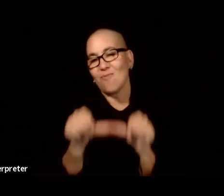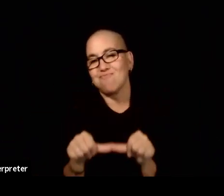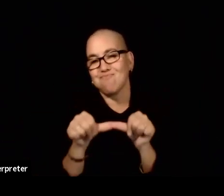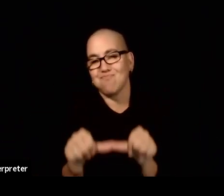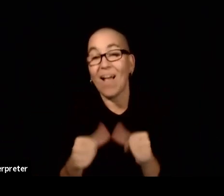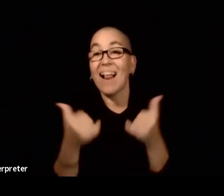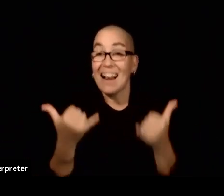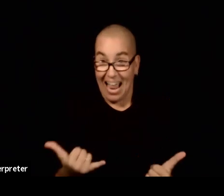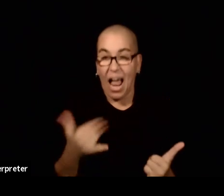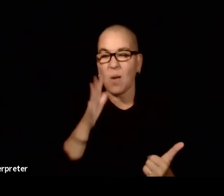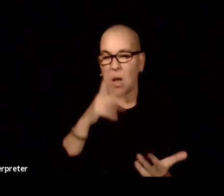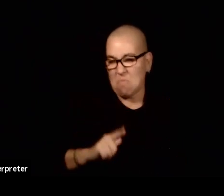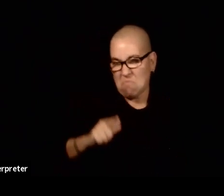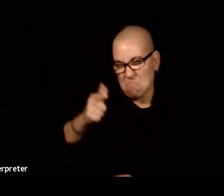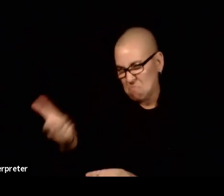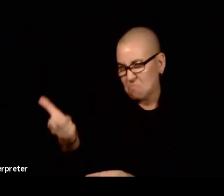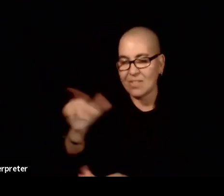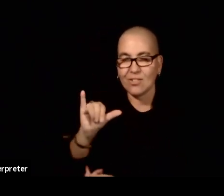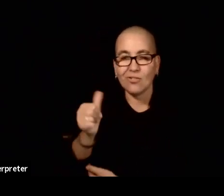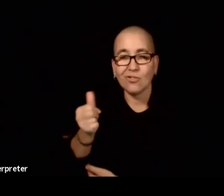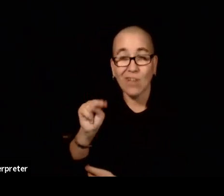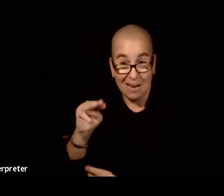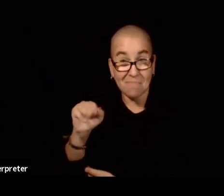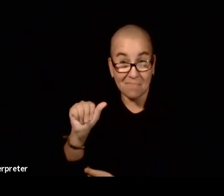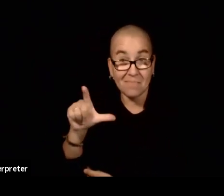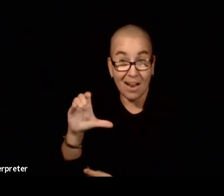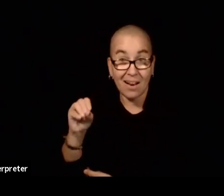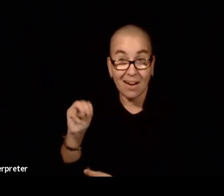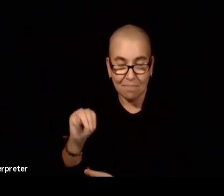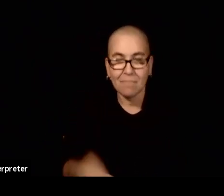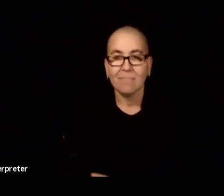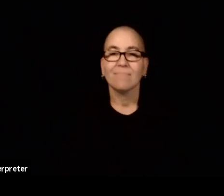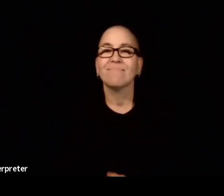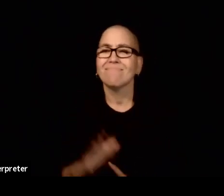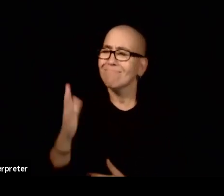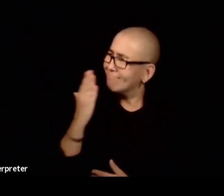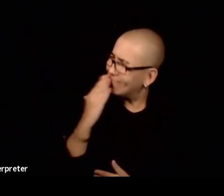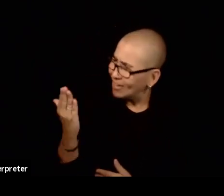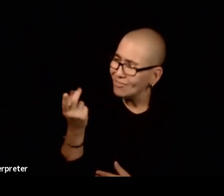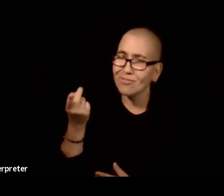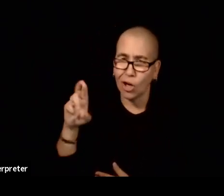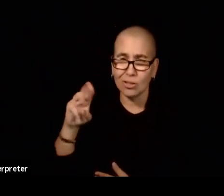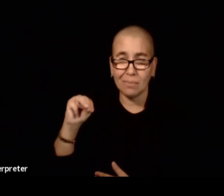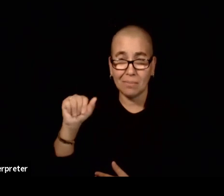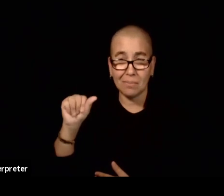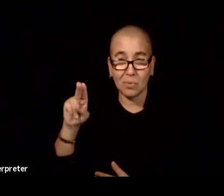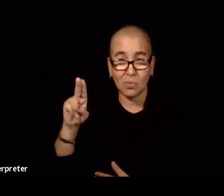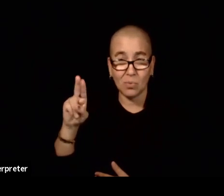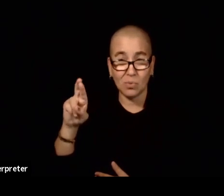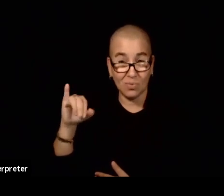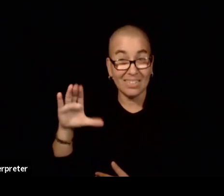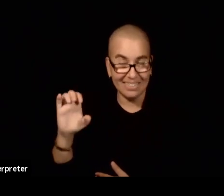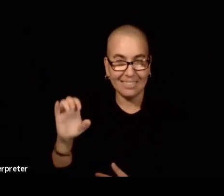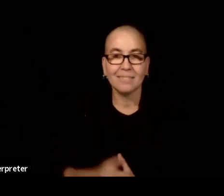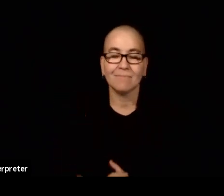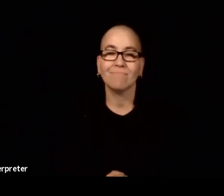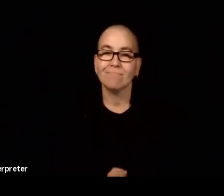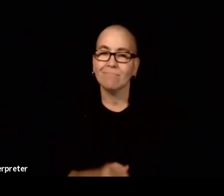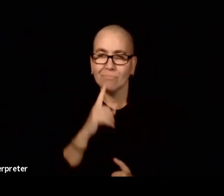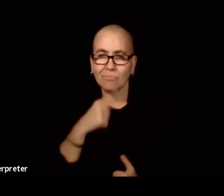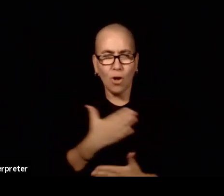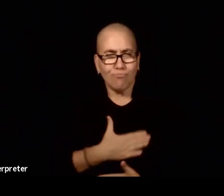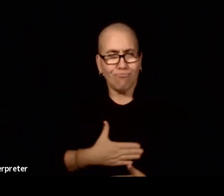It's really encouraging to hear about the continued innovation and being on the front edge of developing new